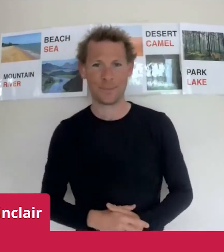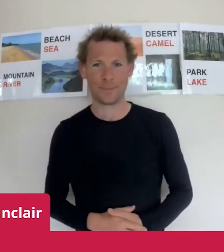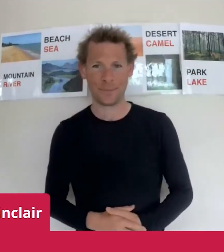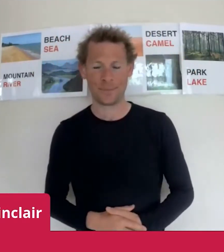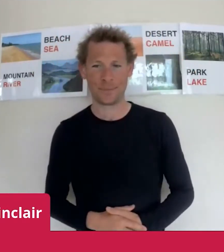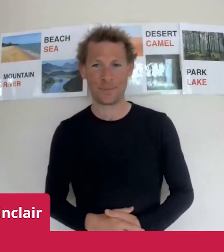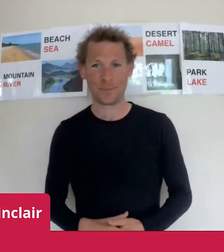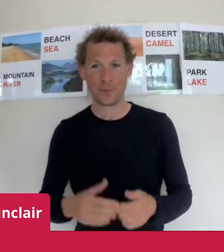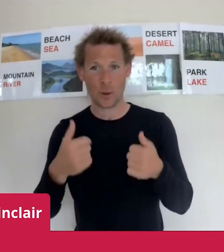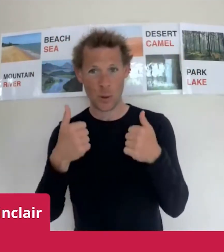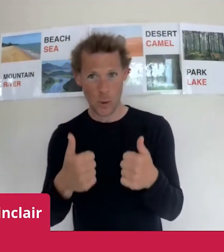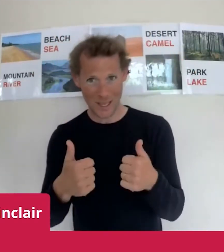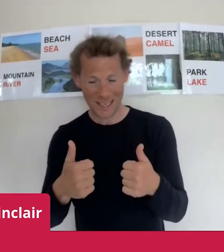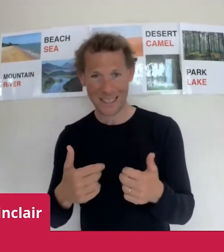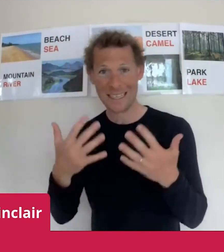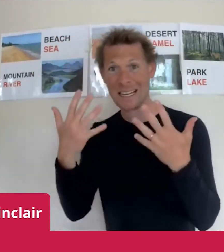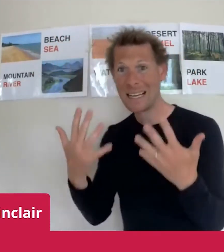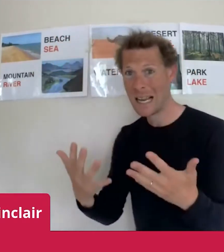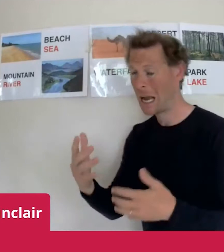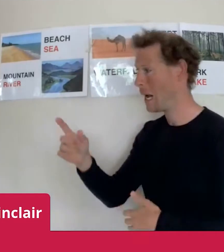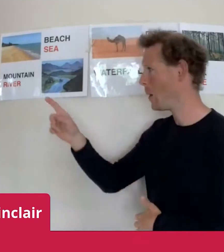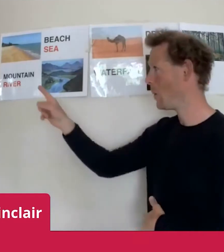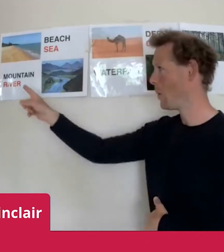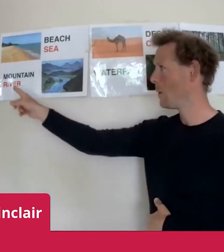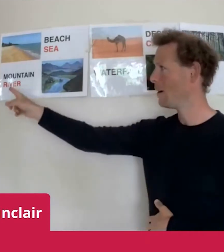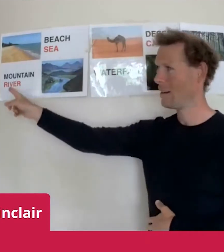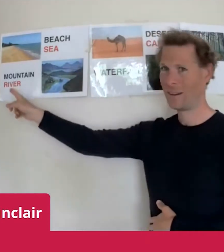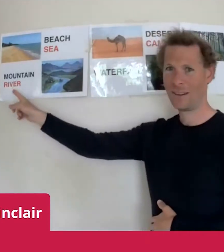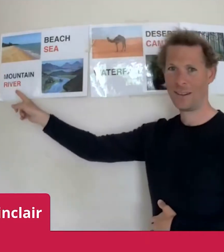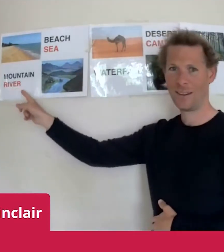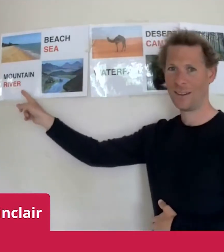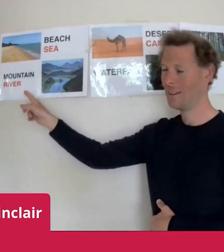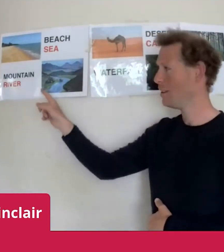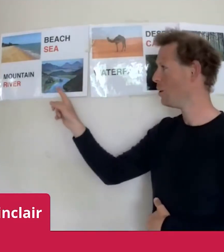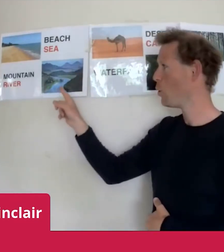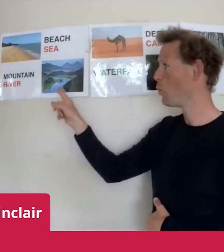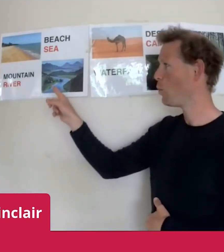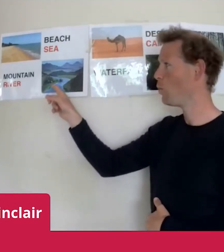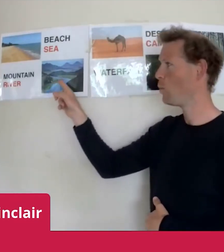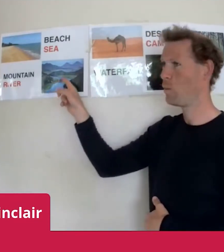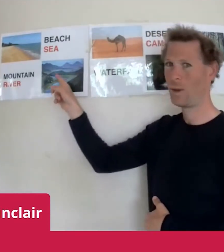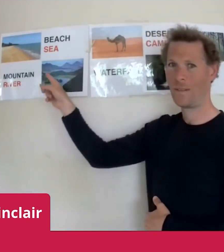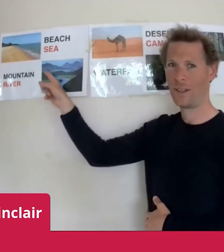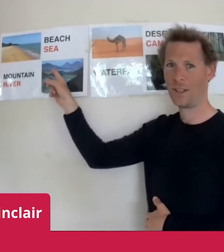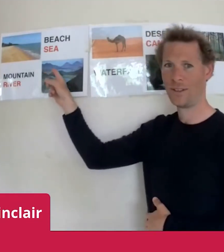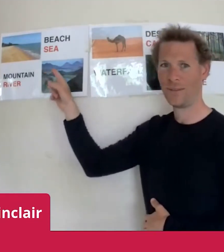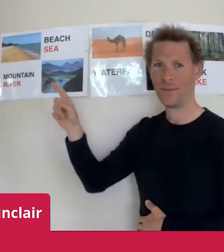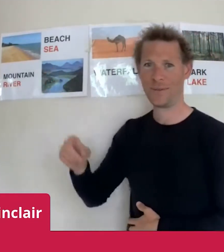Great. Okay. So now, river. which you can see